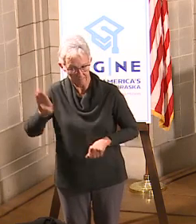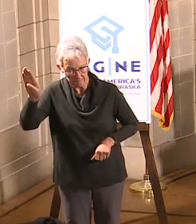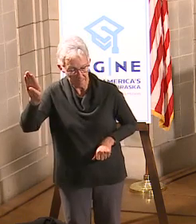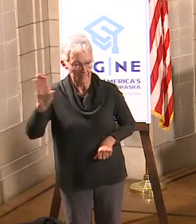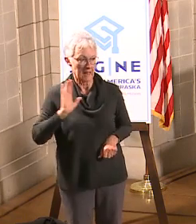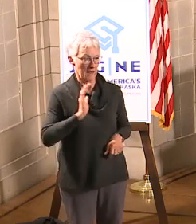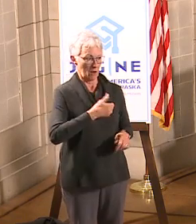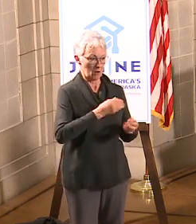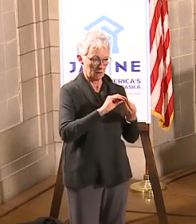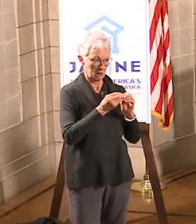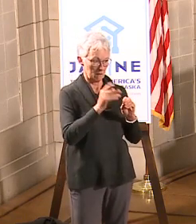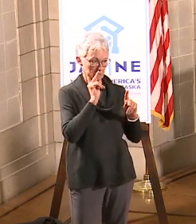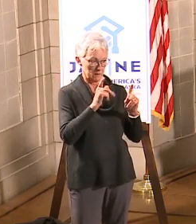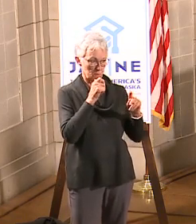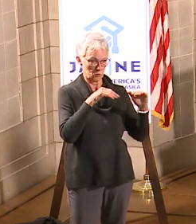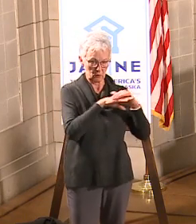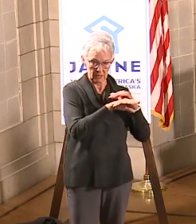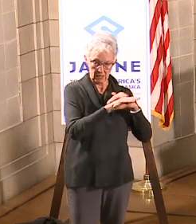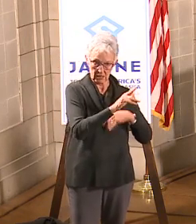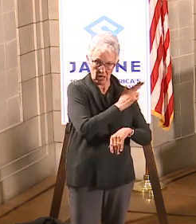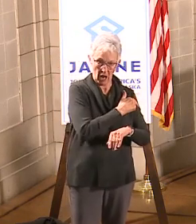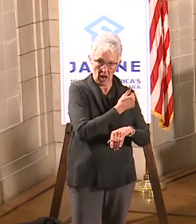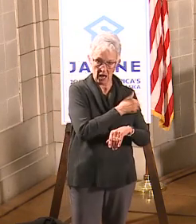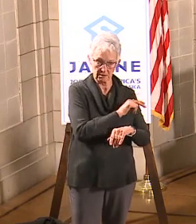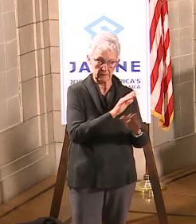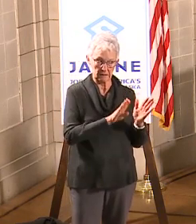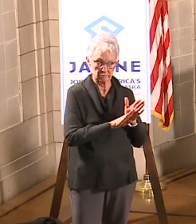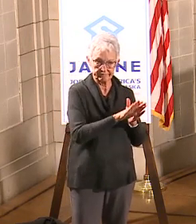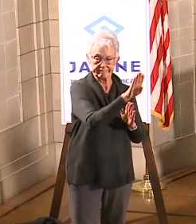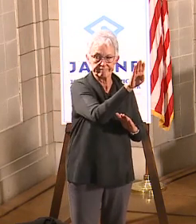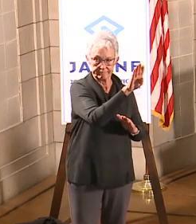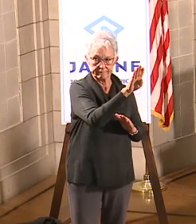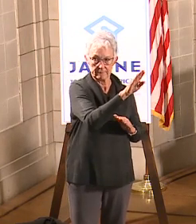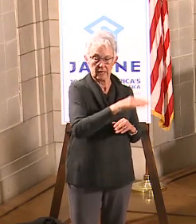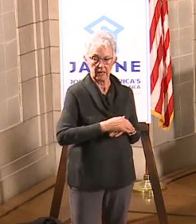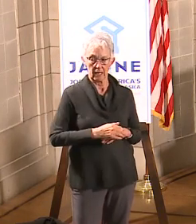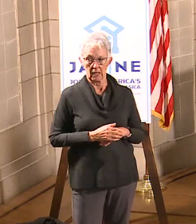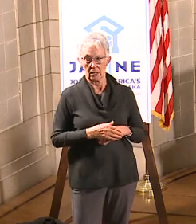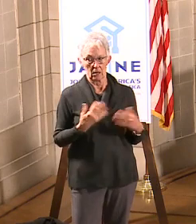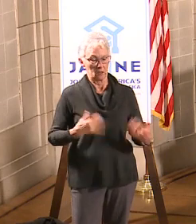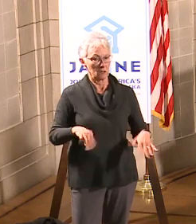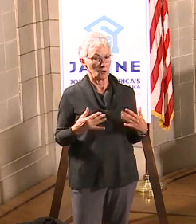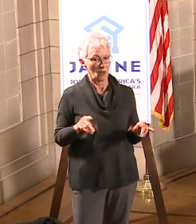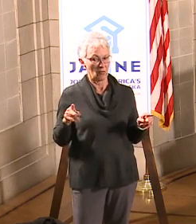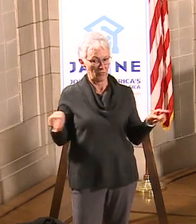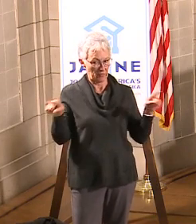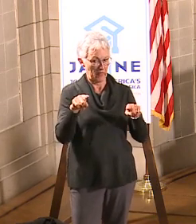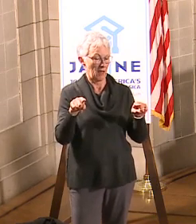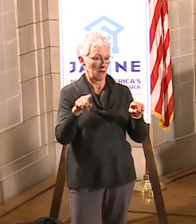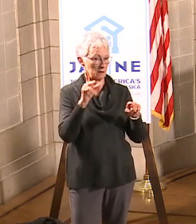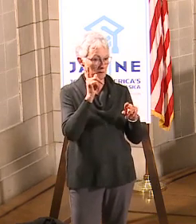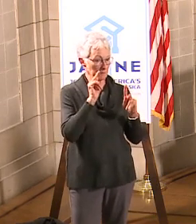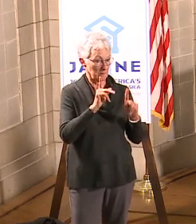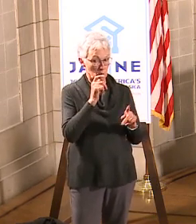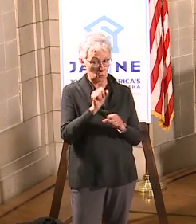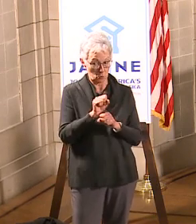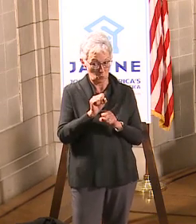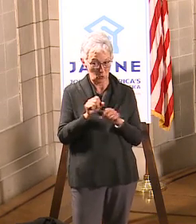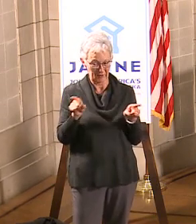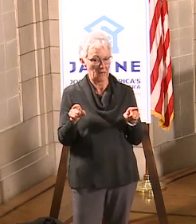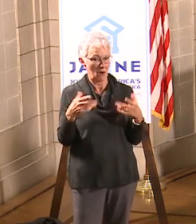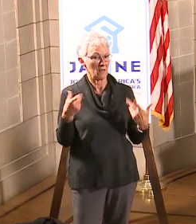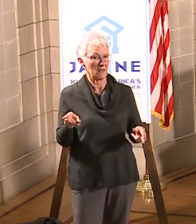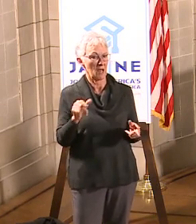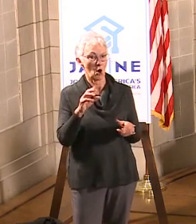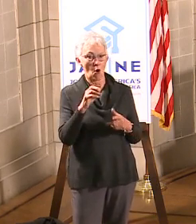straining our state and local resources and workforces. Just like the flooding of 2019,